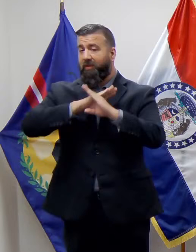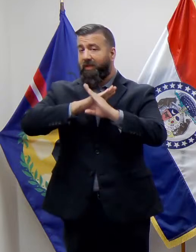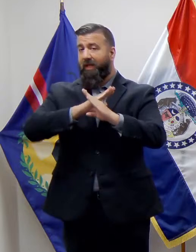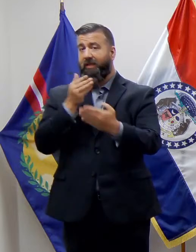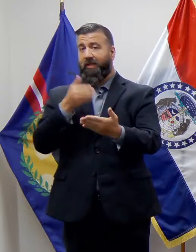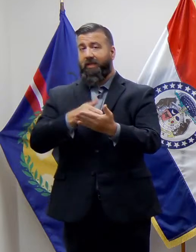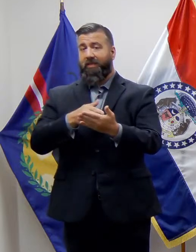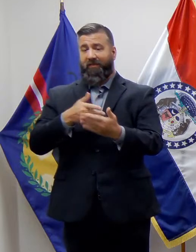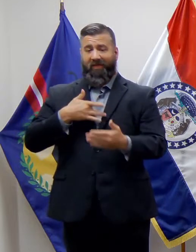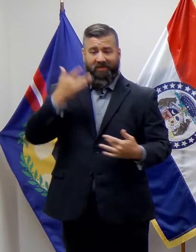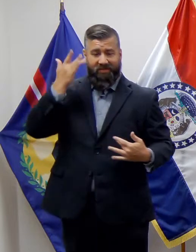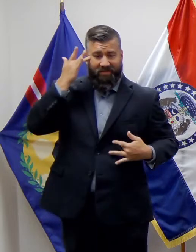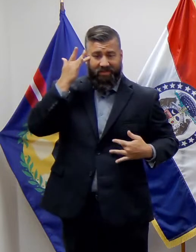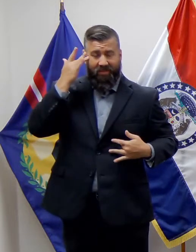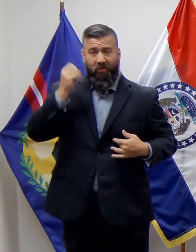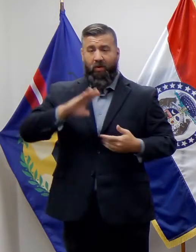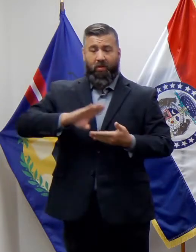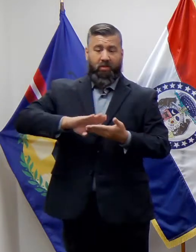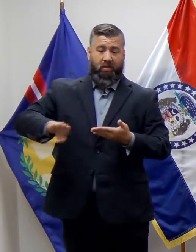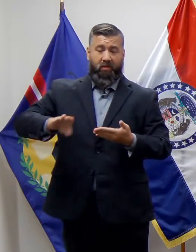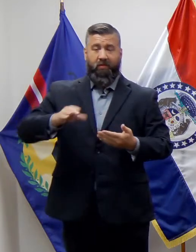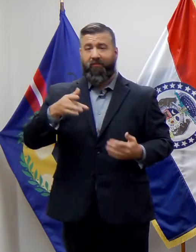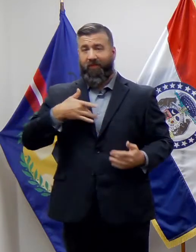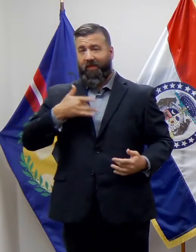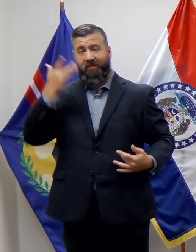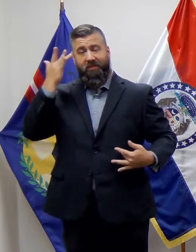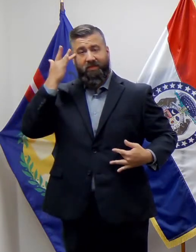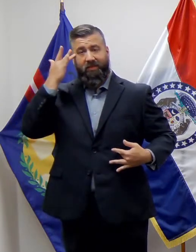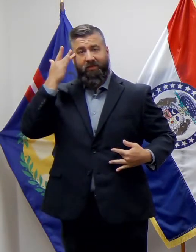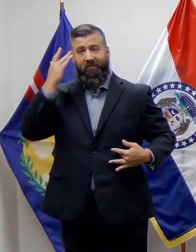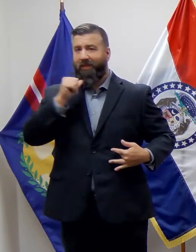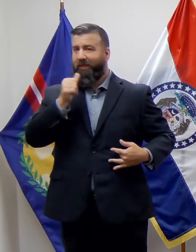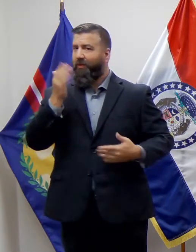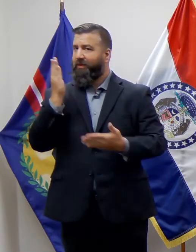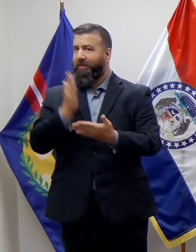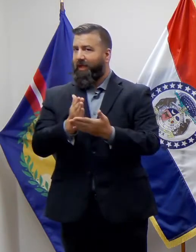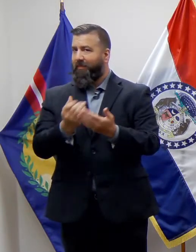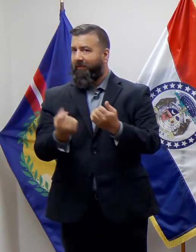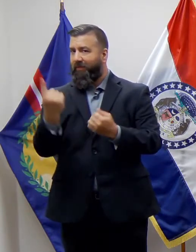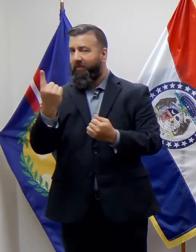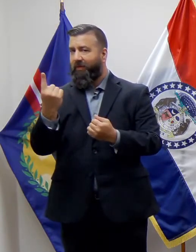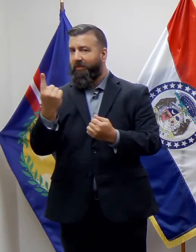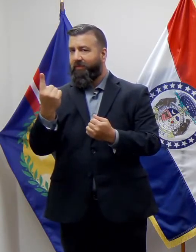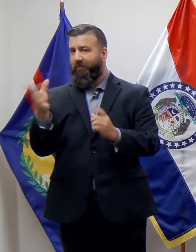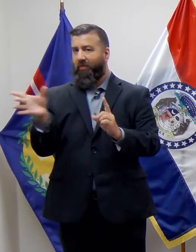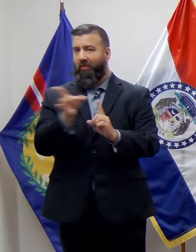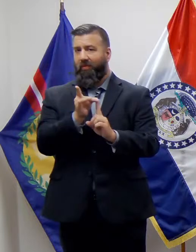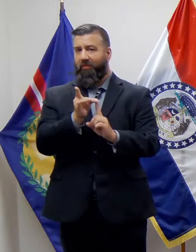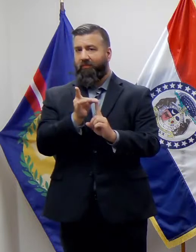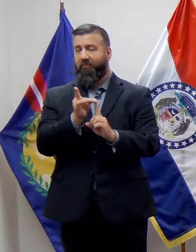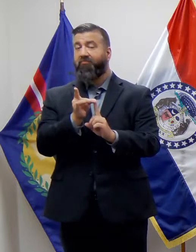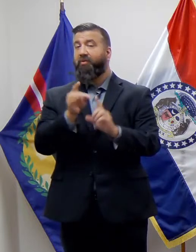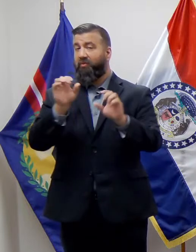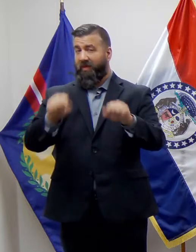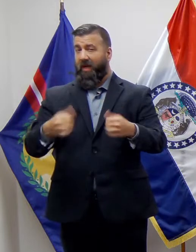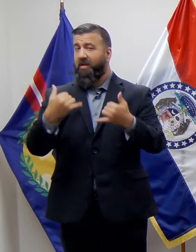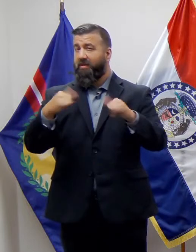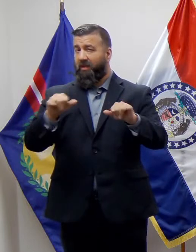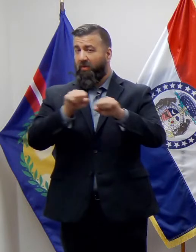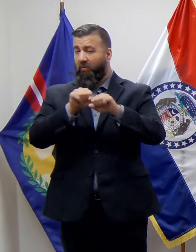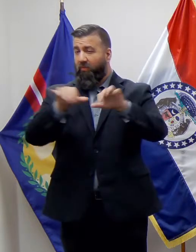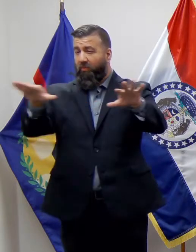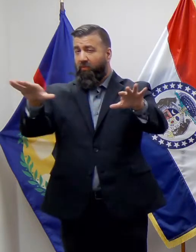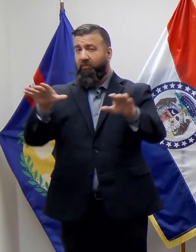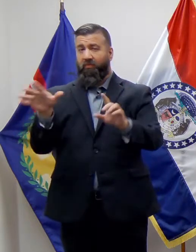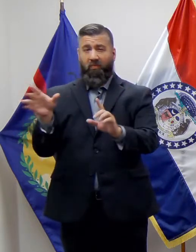of the virus or mitigate symptoms, it does not prevent everyone from becoming infected and passing COVID-19 along to others